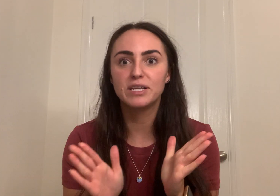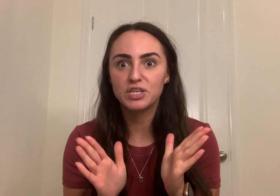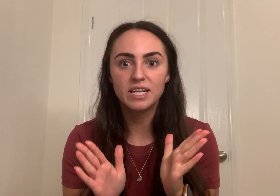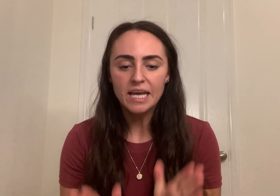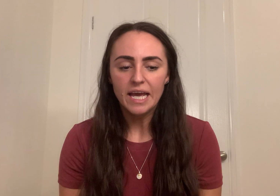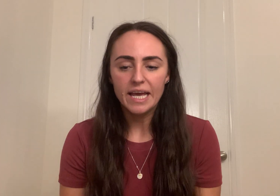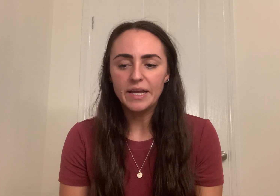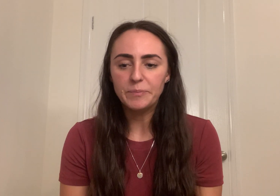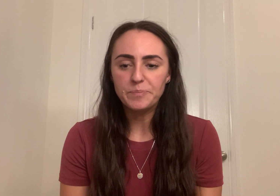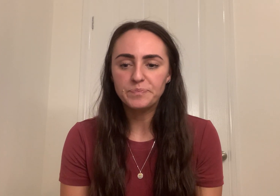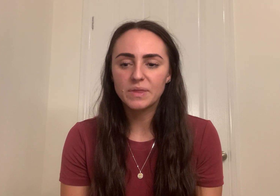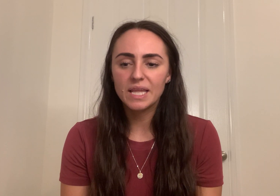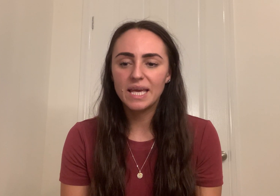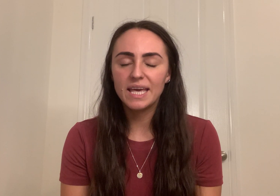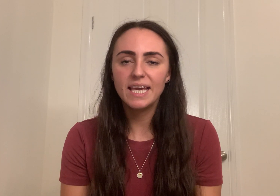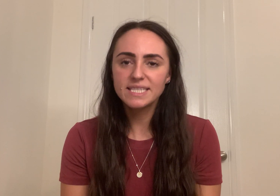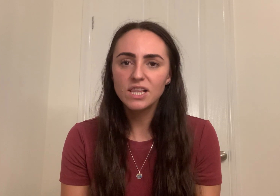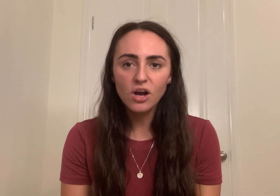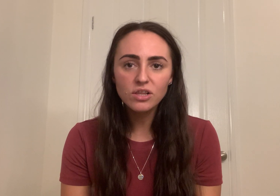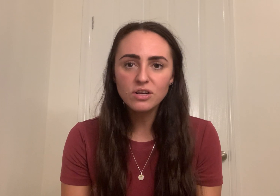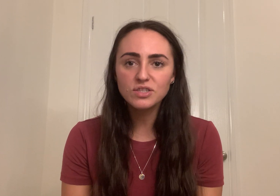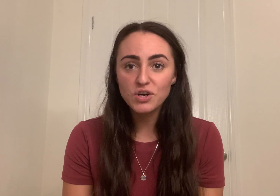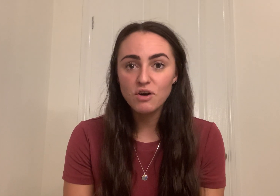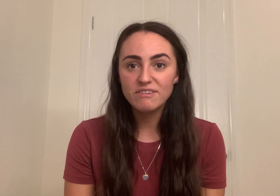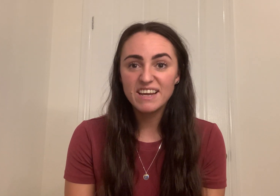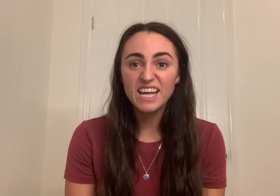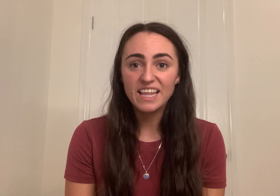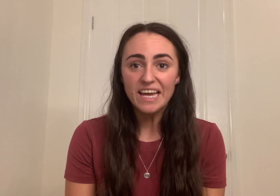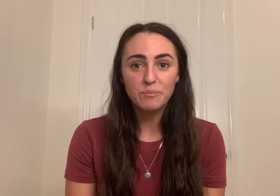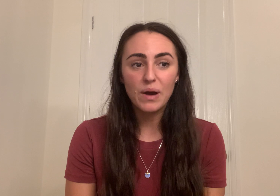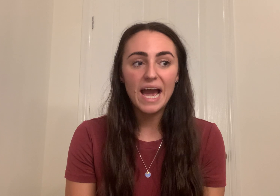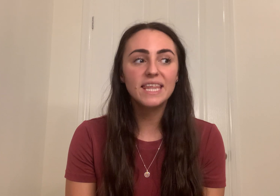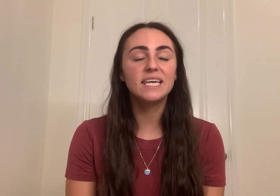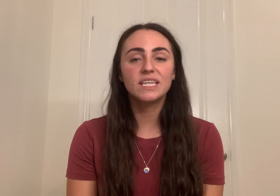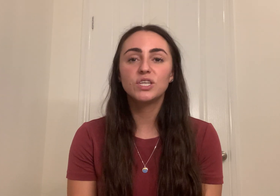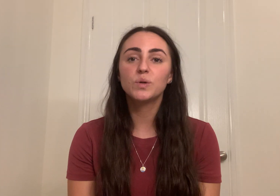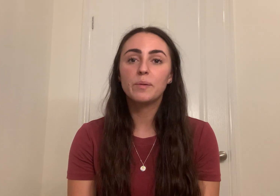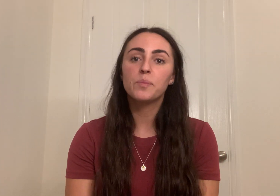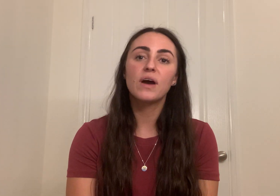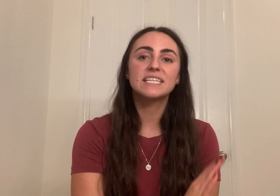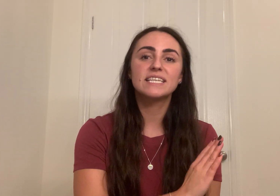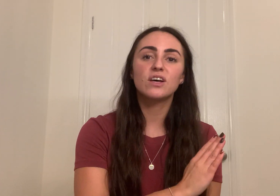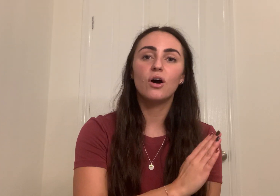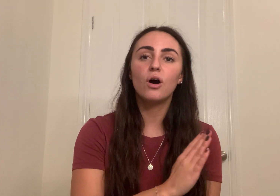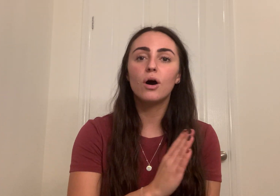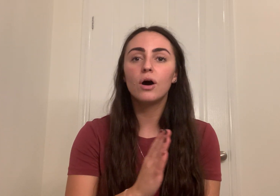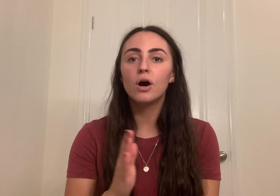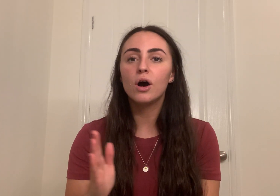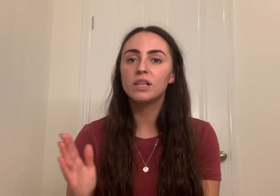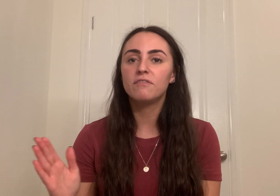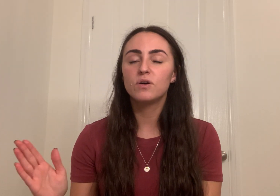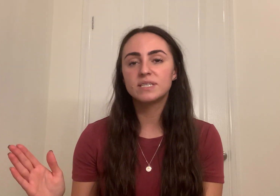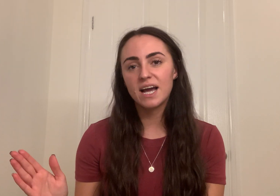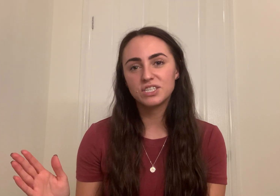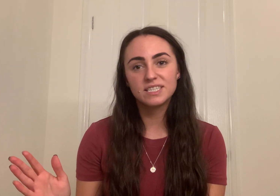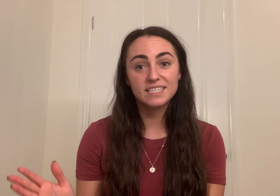imagine. It's a long, long story, really, but I think that you can practice all of those actions